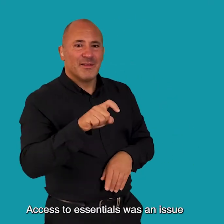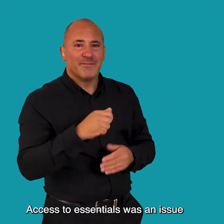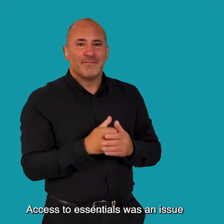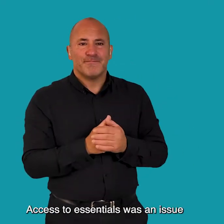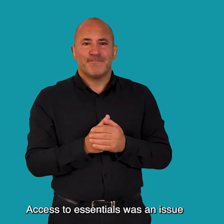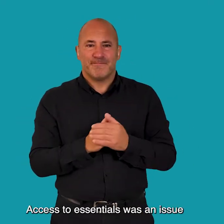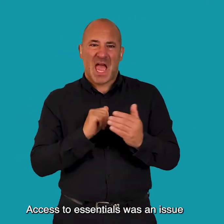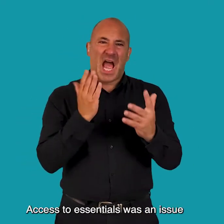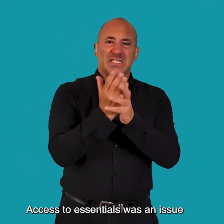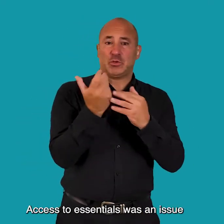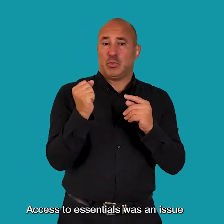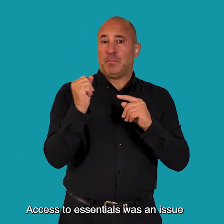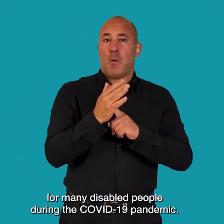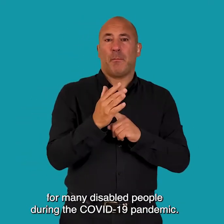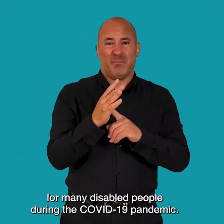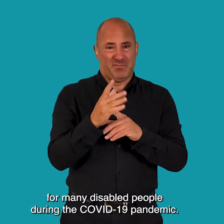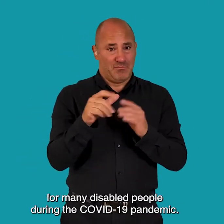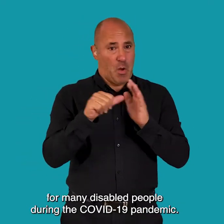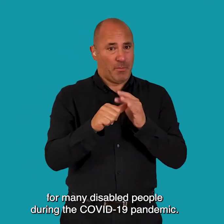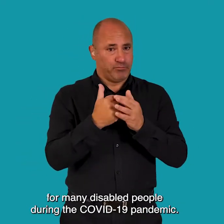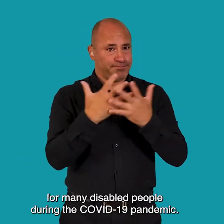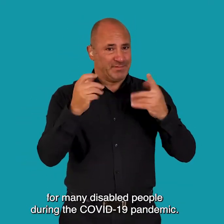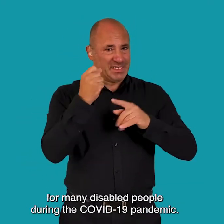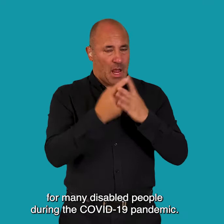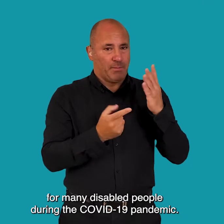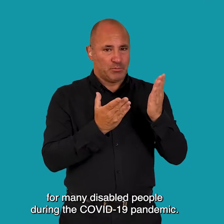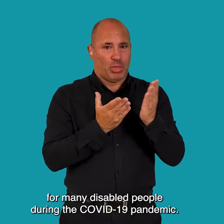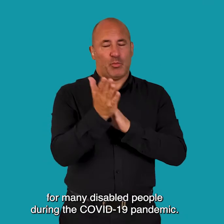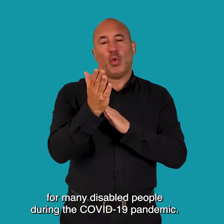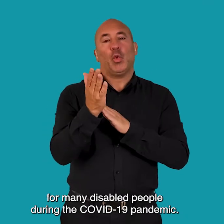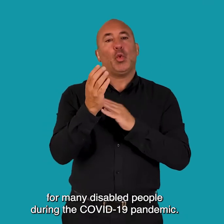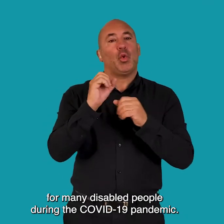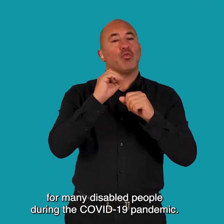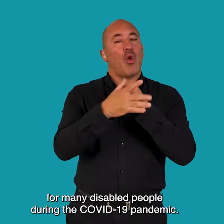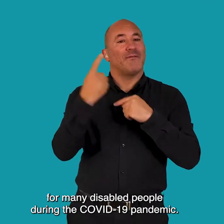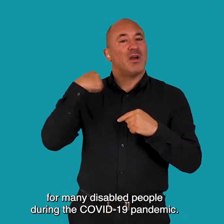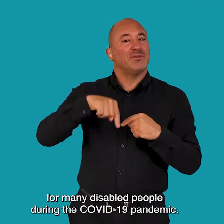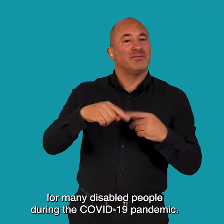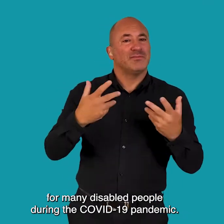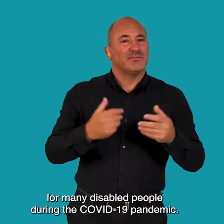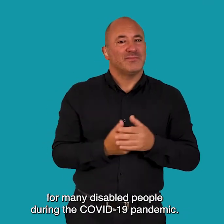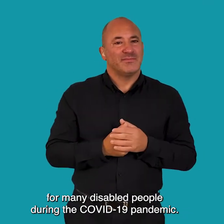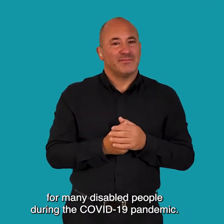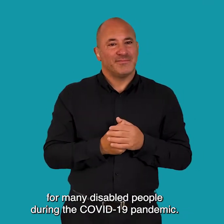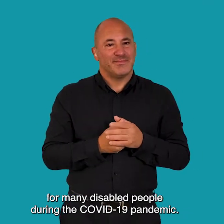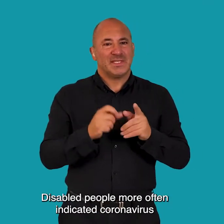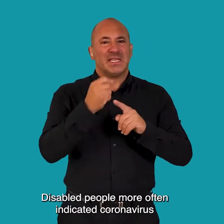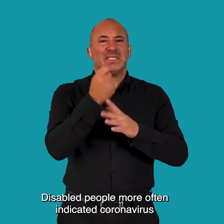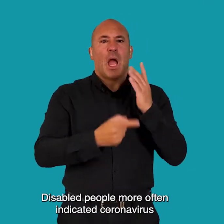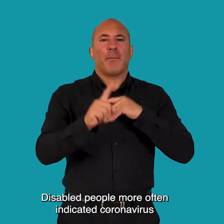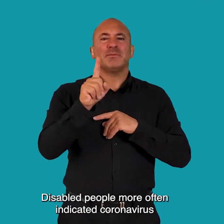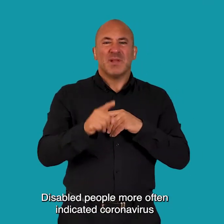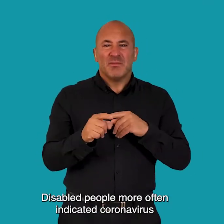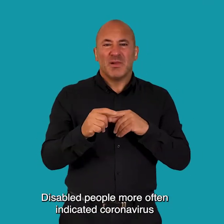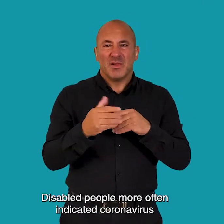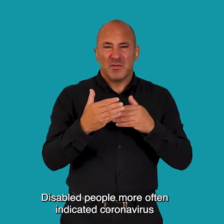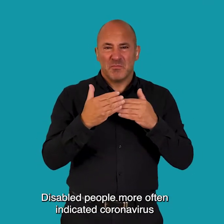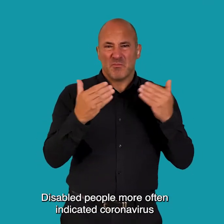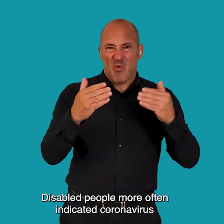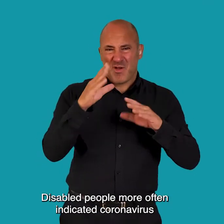to essentials was an issue for many disabled people during the COVID-19 pandemic. Disabled people more often